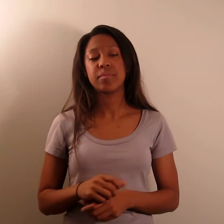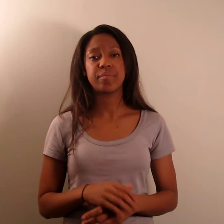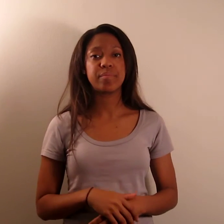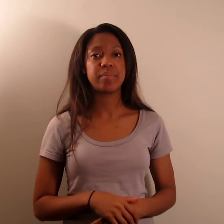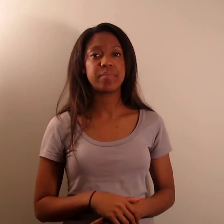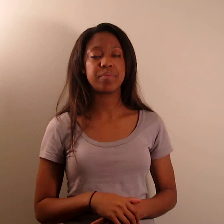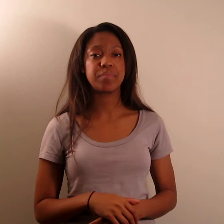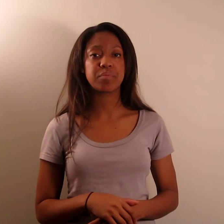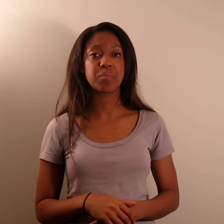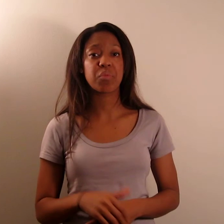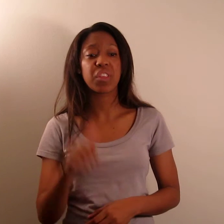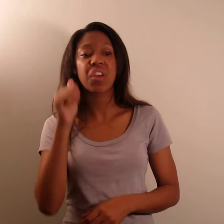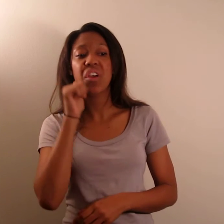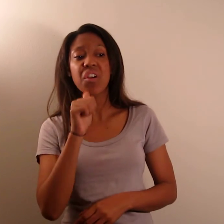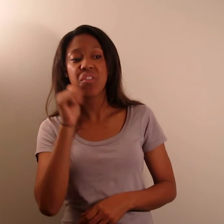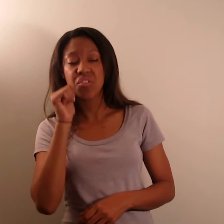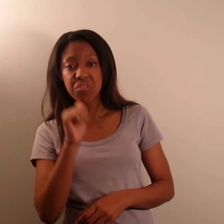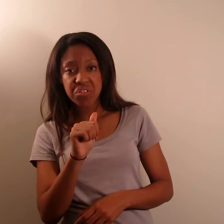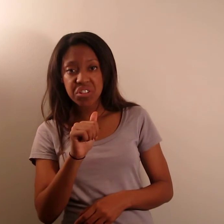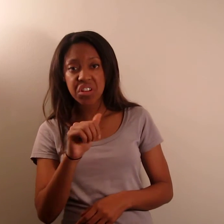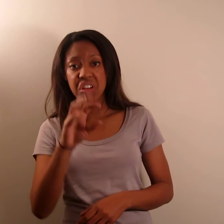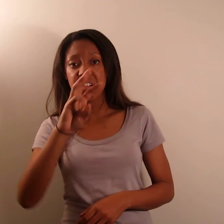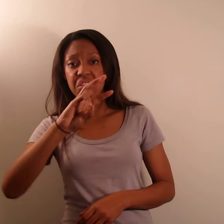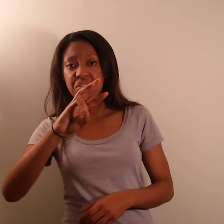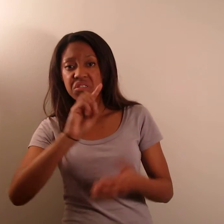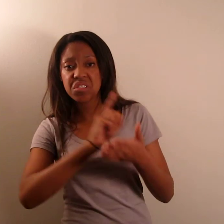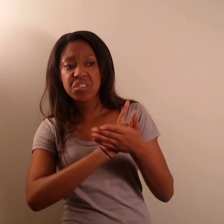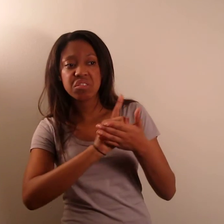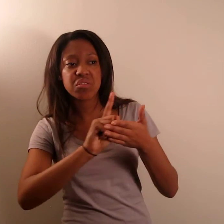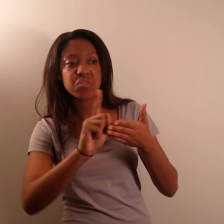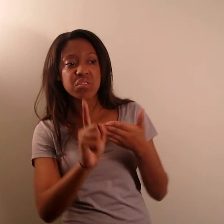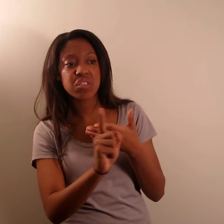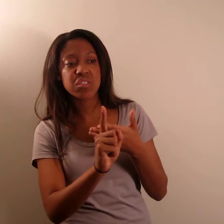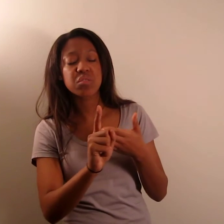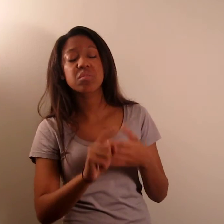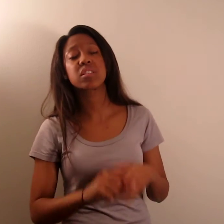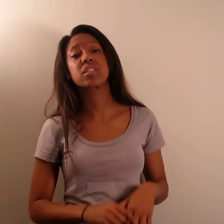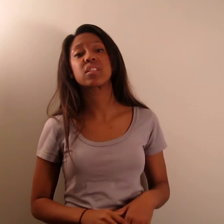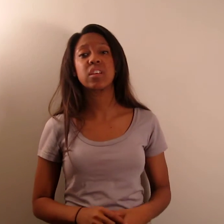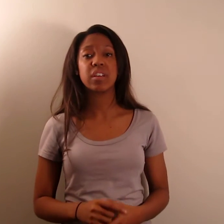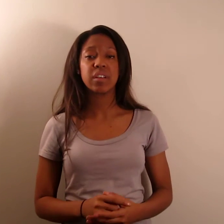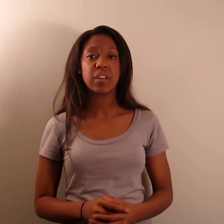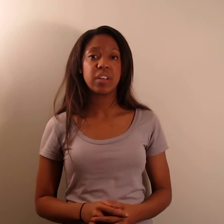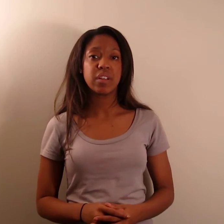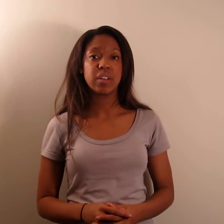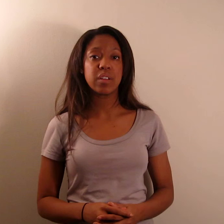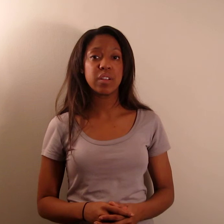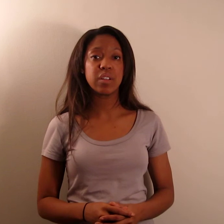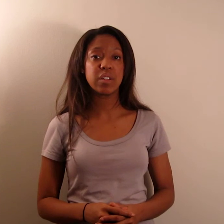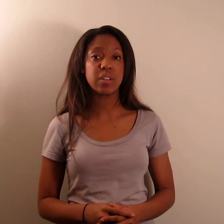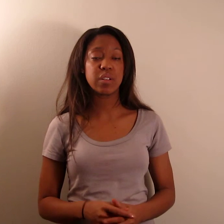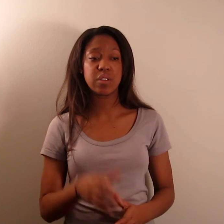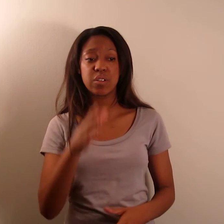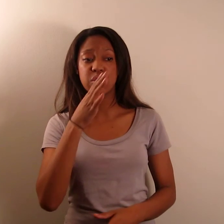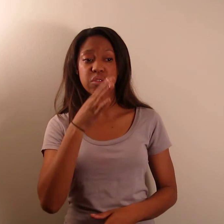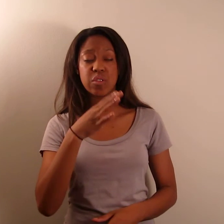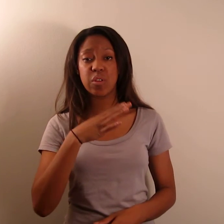But every day for 6 weeks, in the face of physical abuse and public indifference, the women took up their places in front of the ash